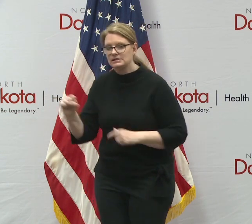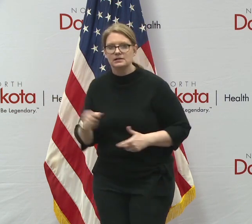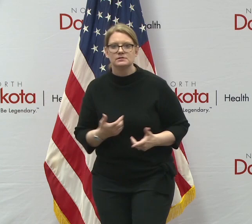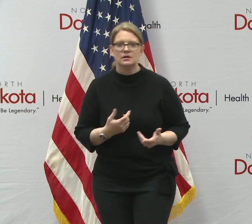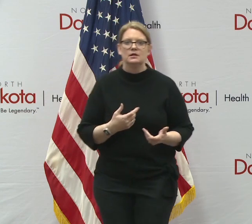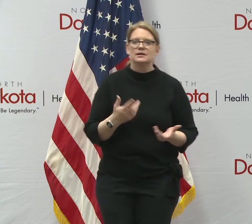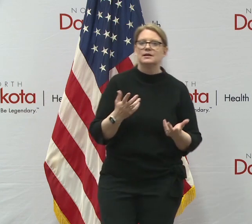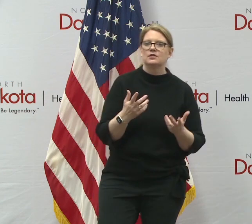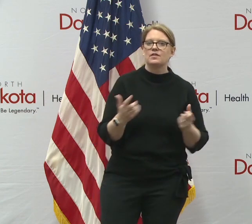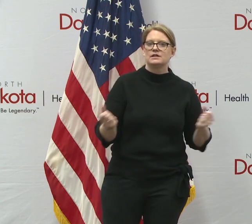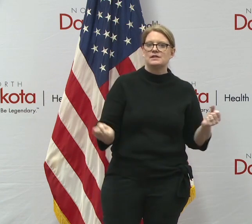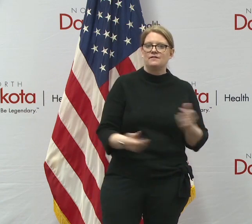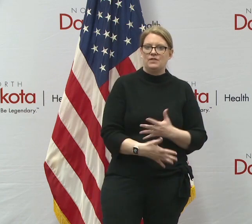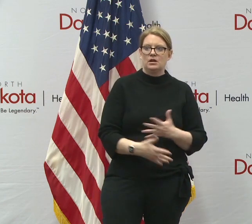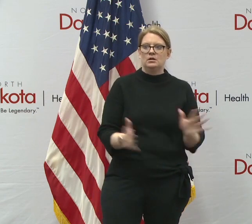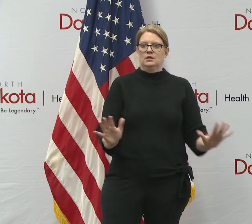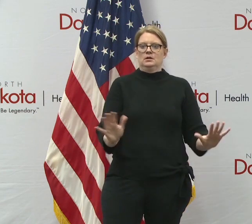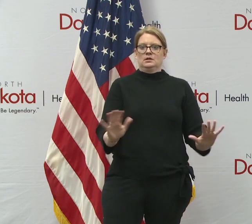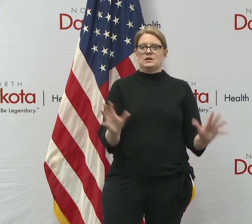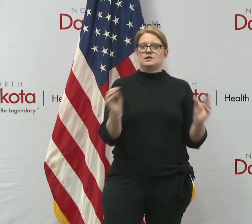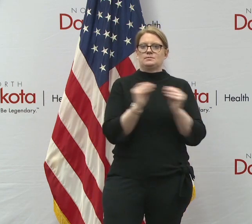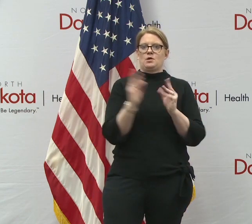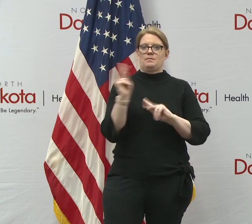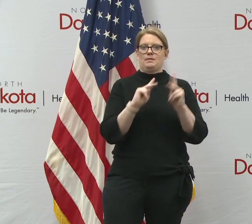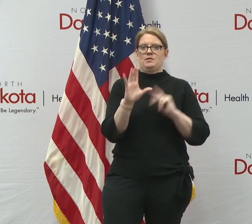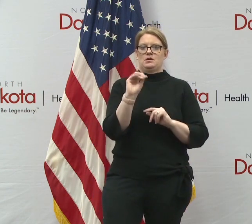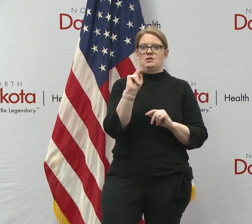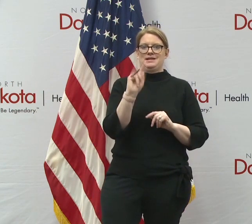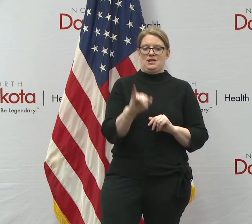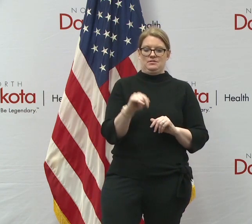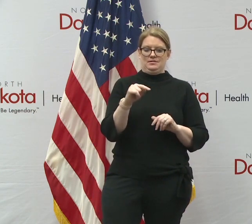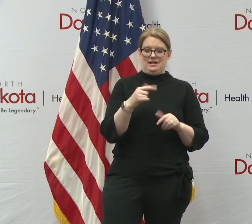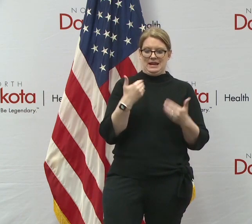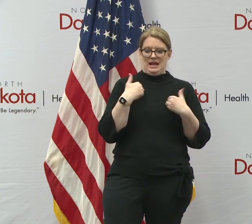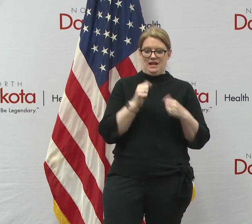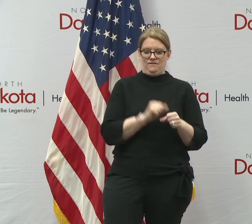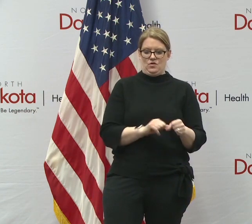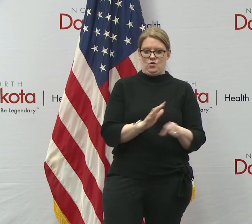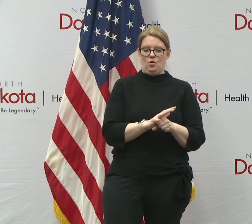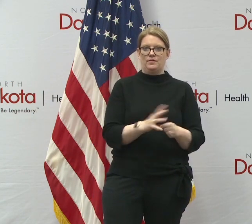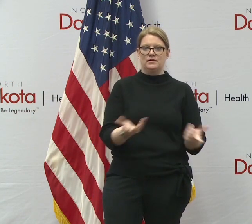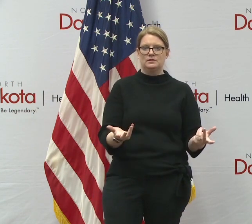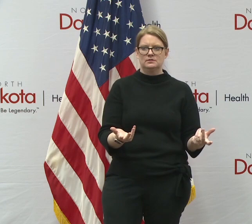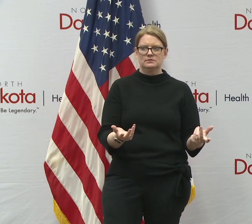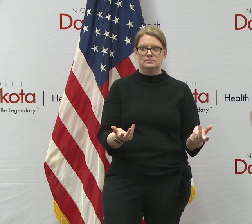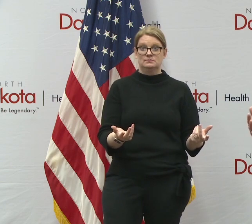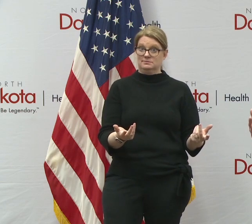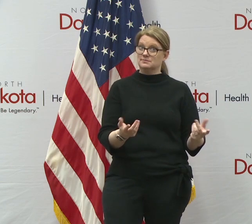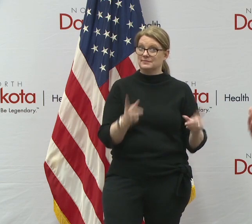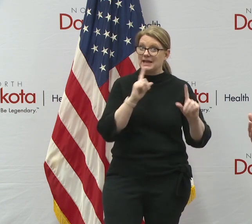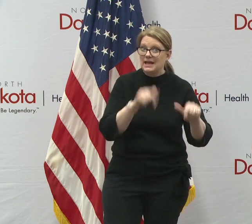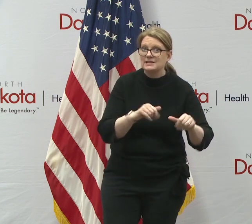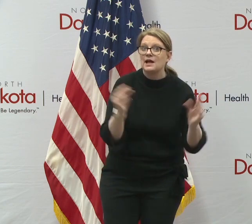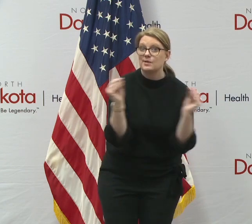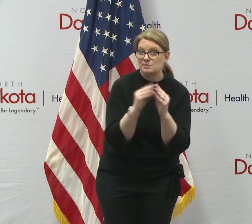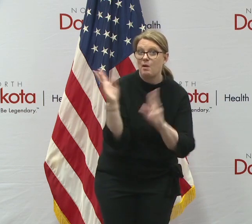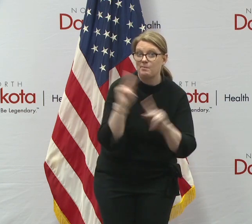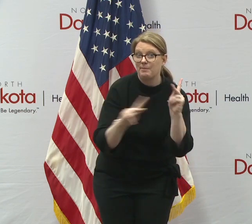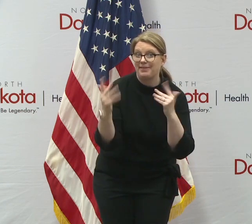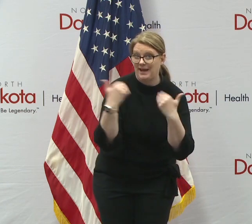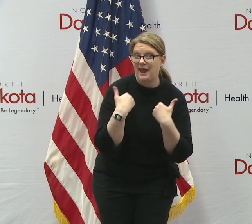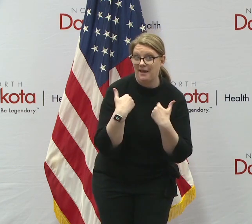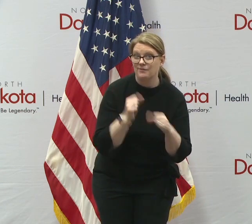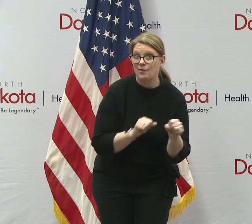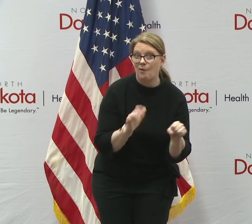fear is, hey, there might be more people in our county that have COVID than what you're reporting. The answer to that question is yes, there are more people in your county that have COVID